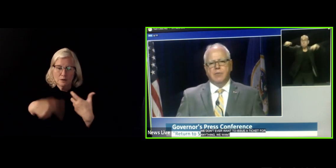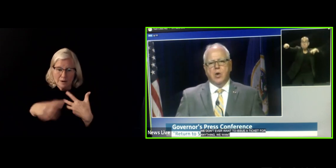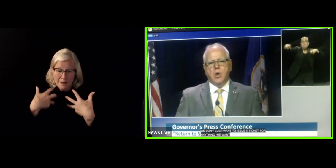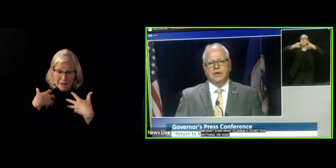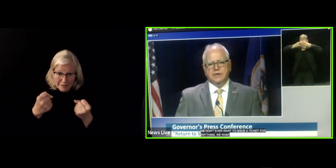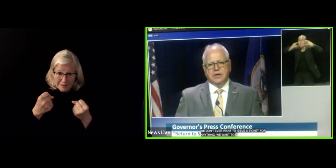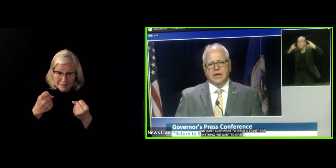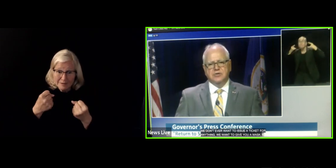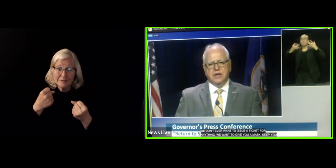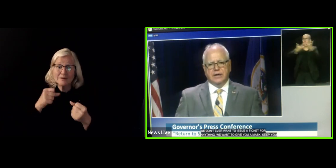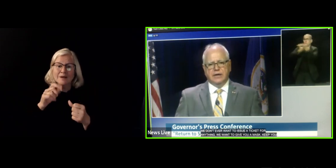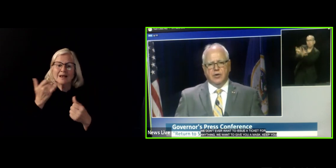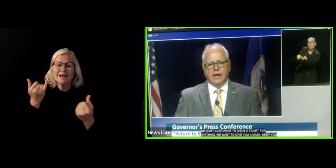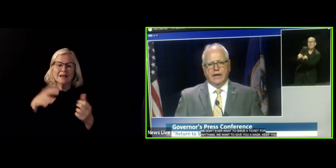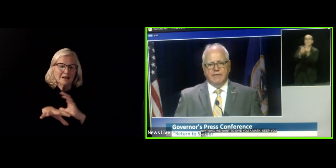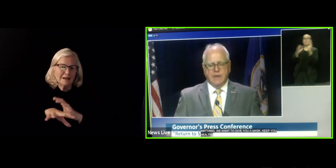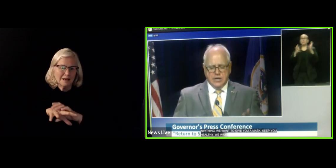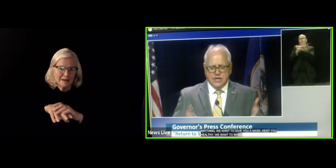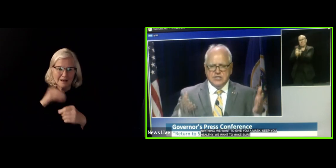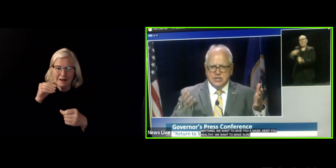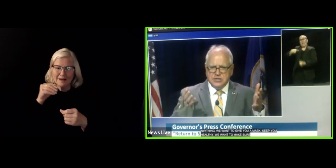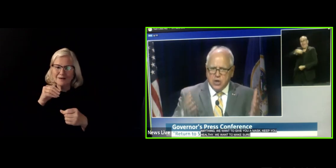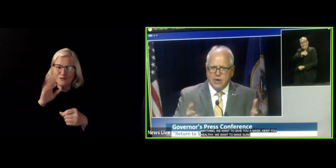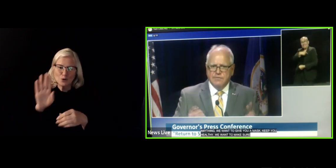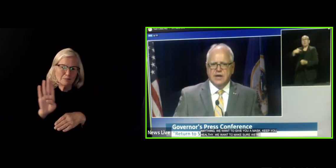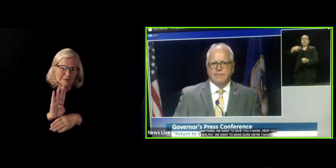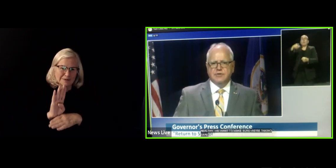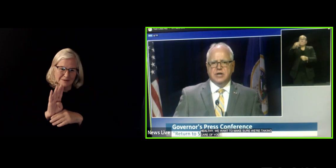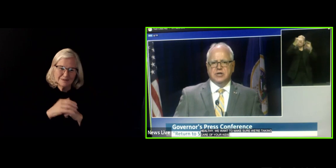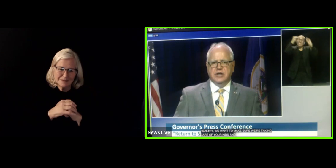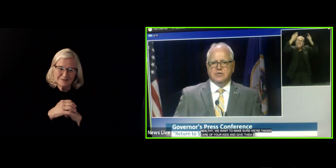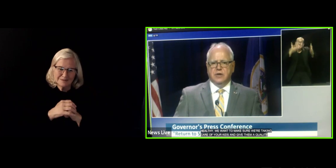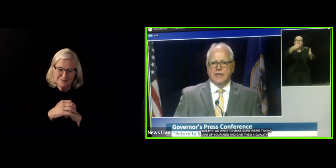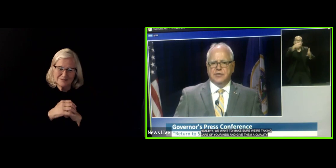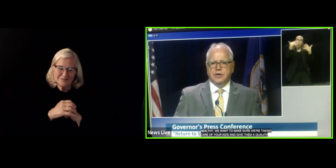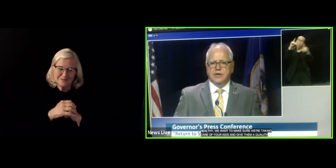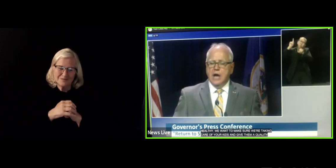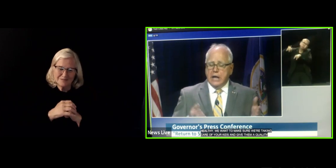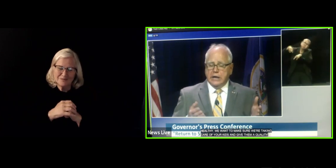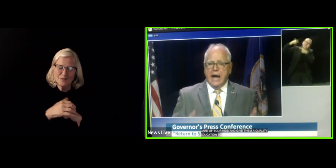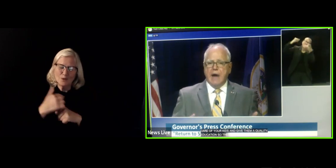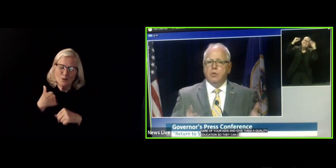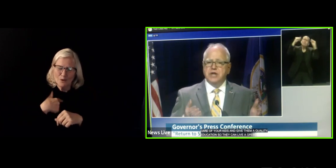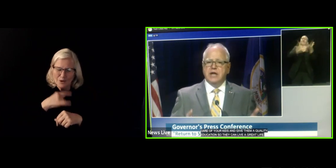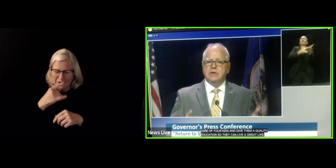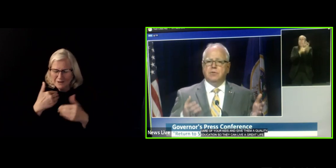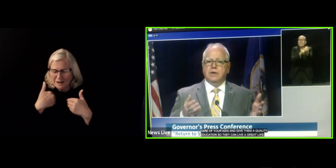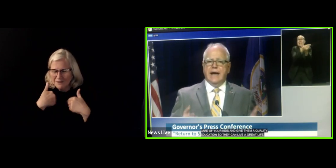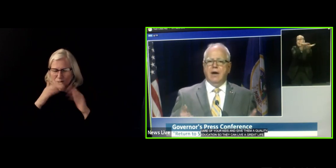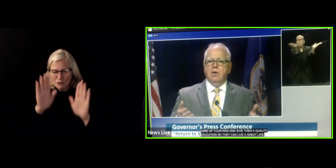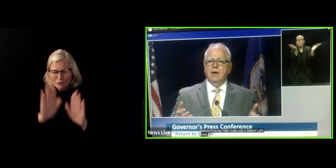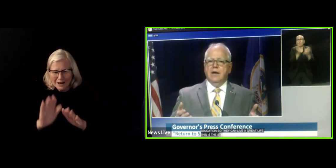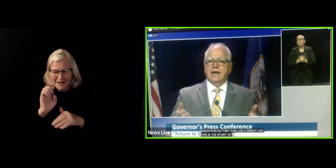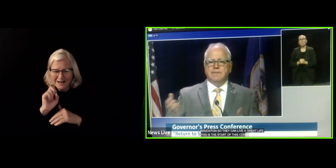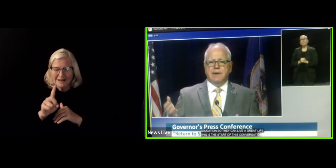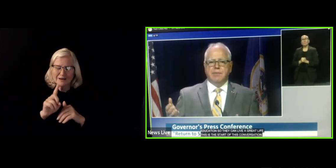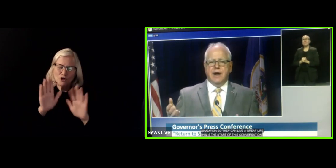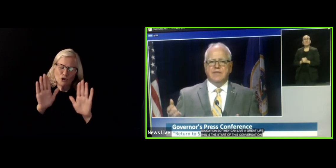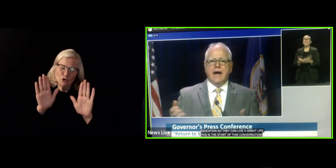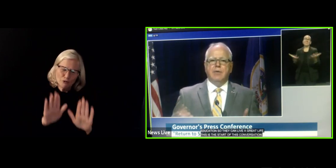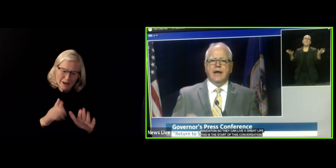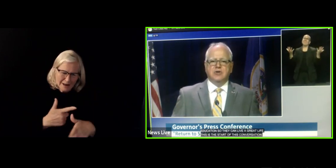them a quality education so they can live a great life. This is the start of this conversation. It's July 30th. A lot will change between now and